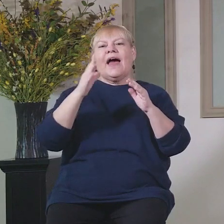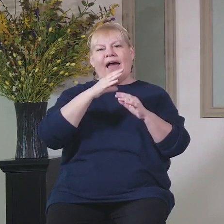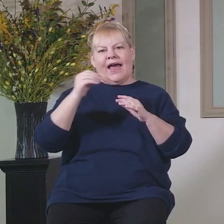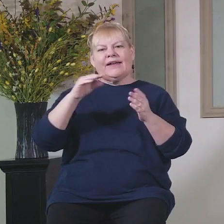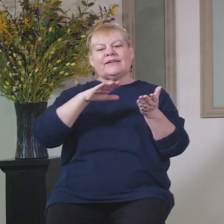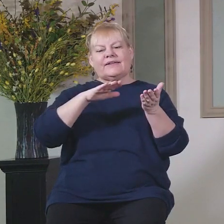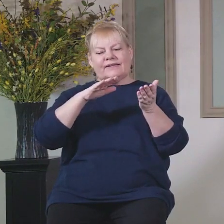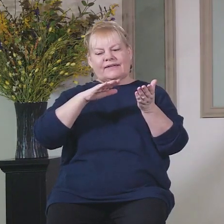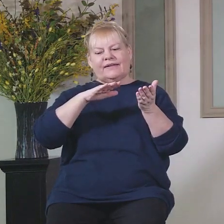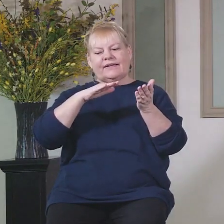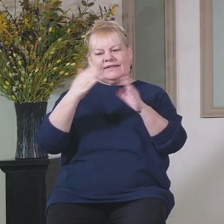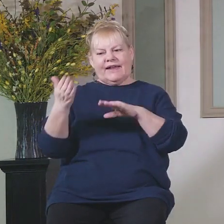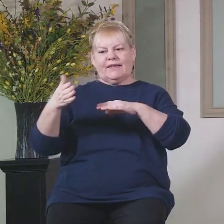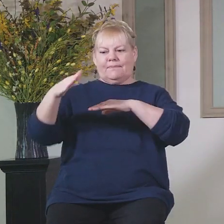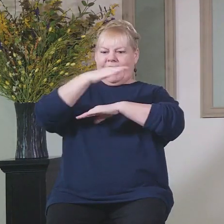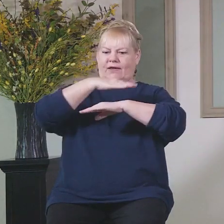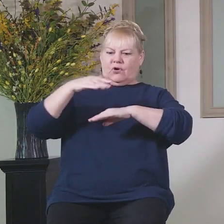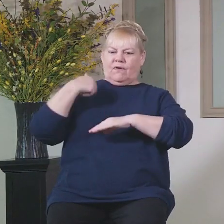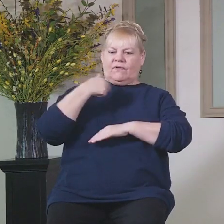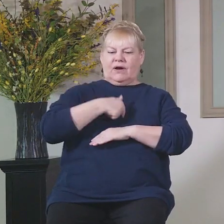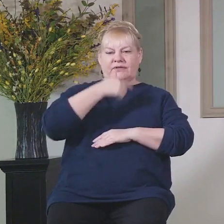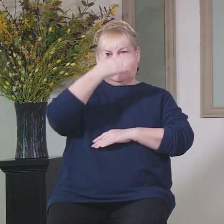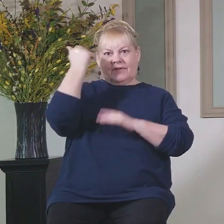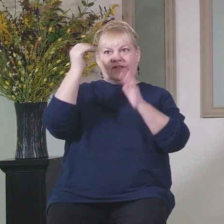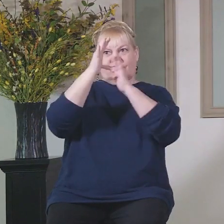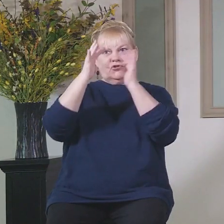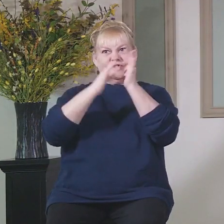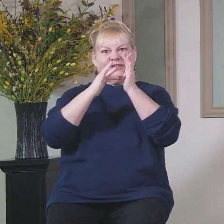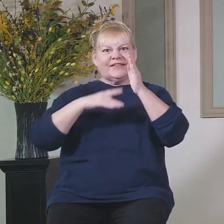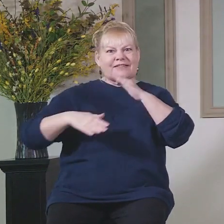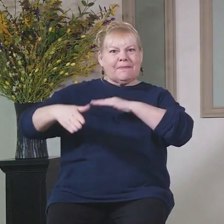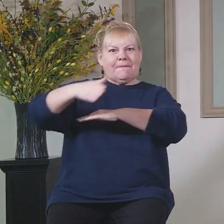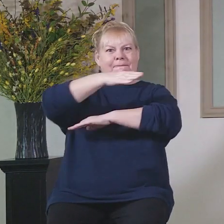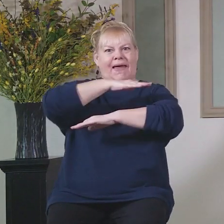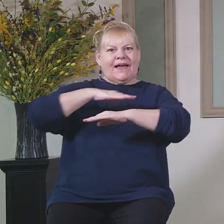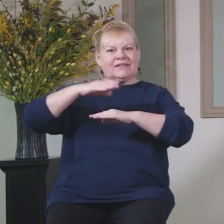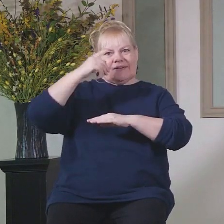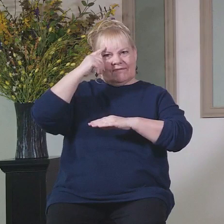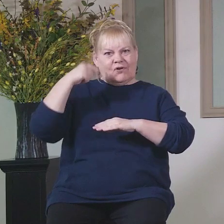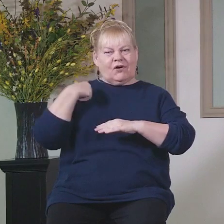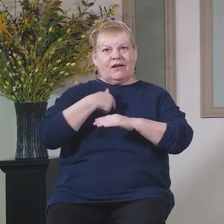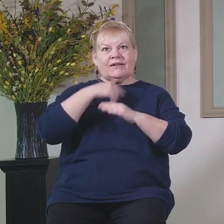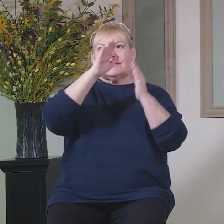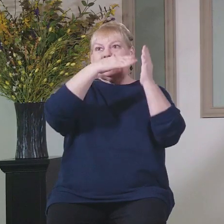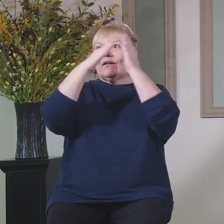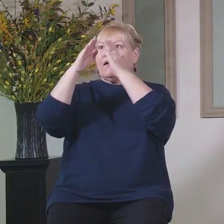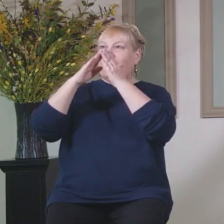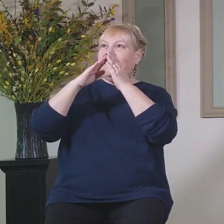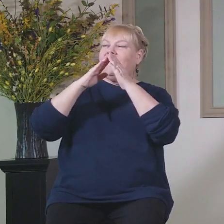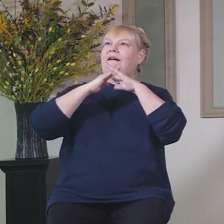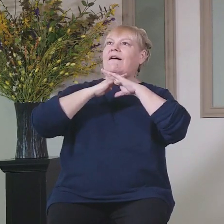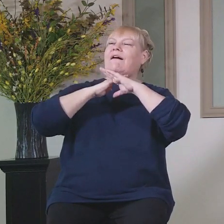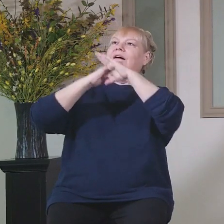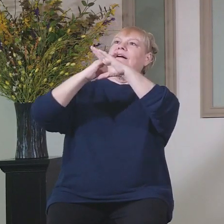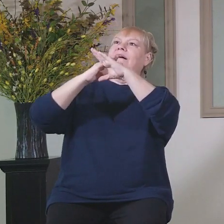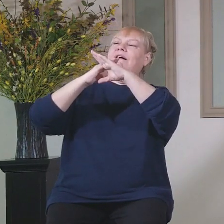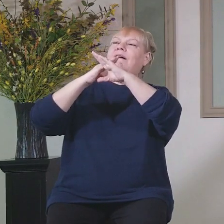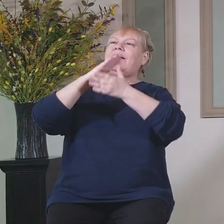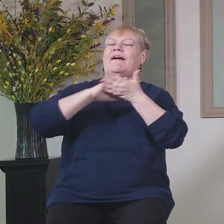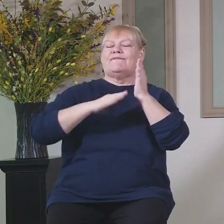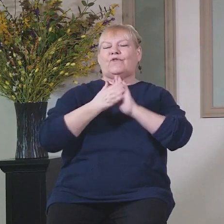us. Because we have eternal life in Jesus Christ. His blood provides the atonement for our